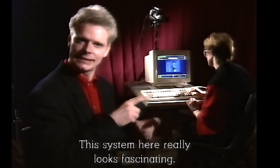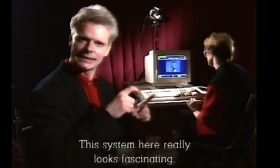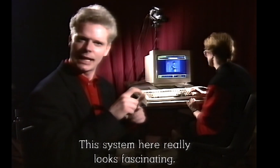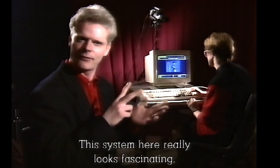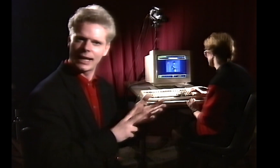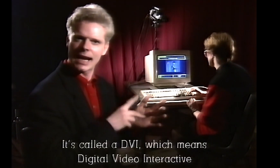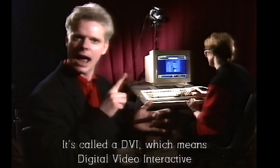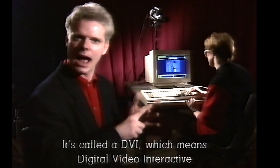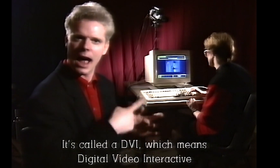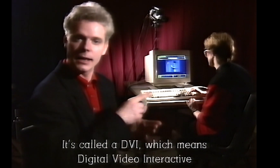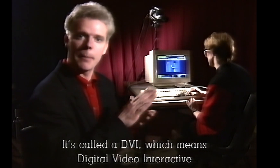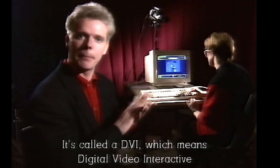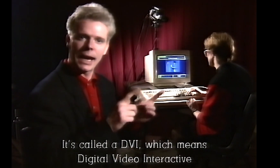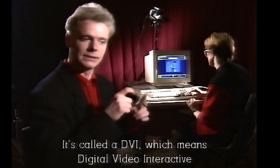language.